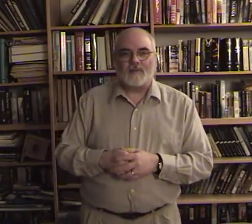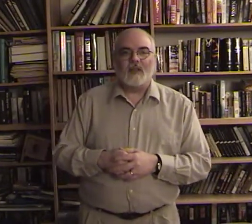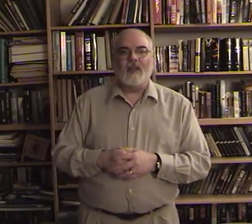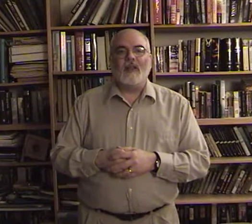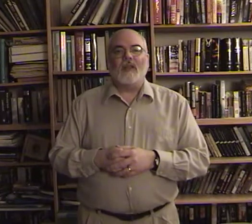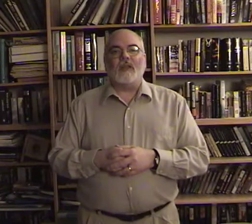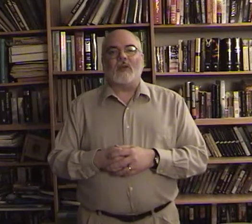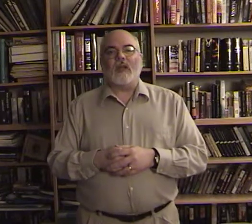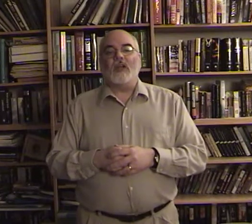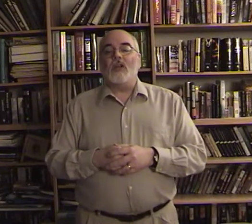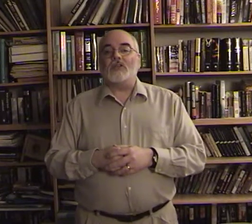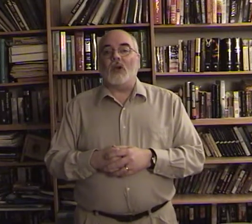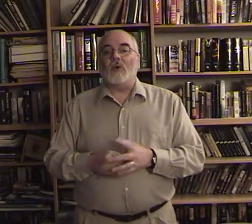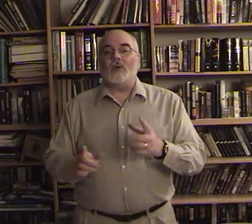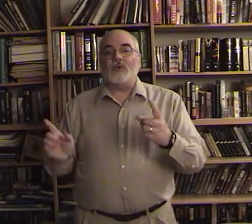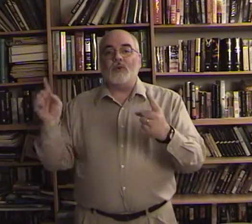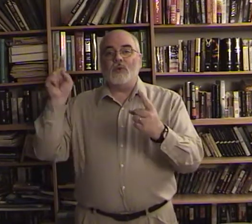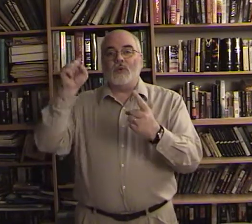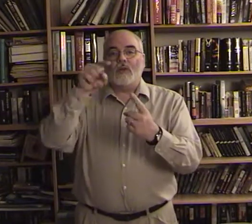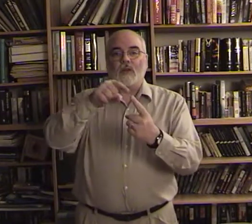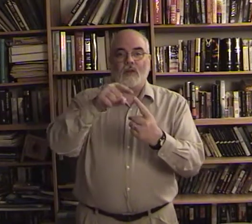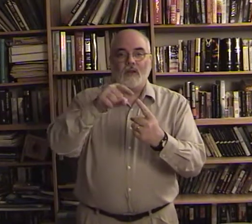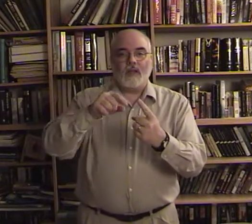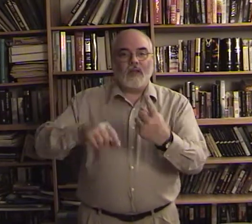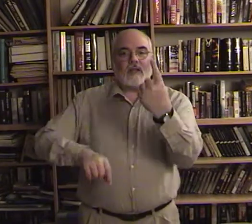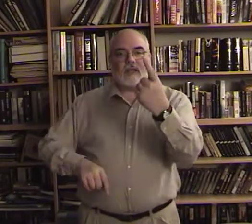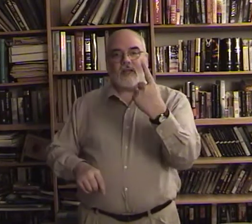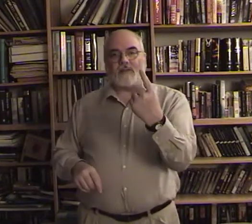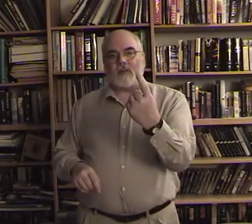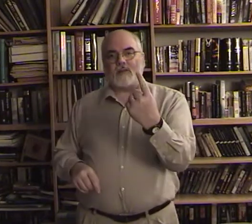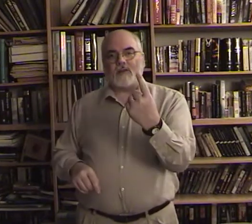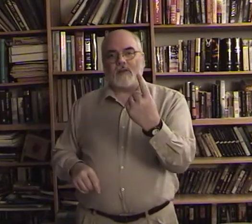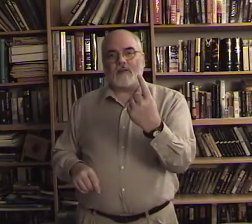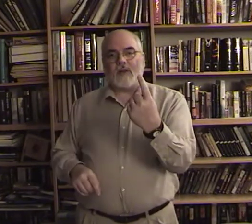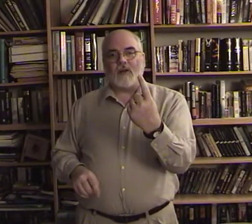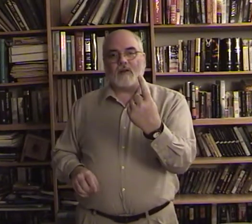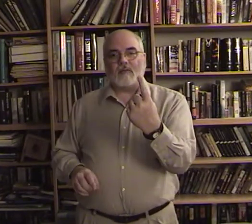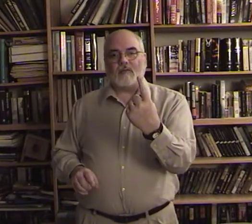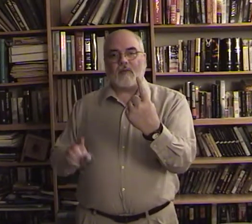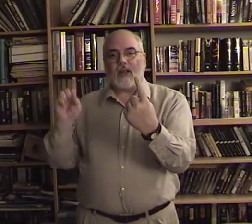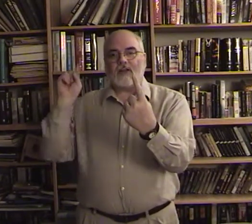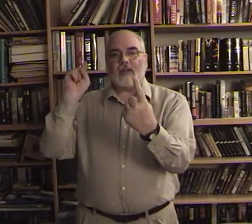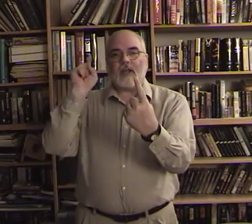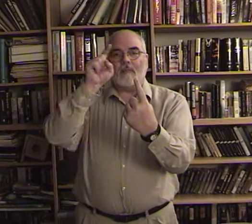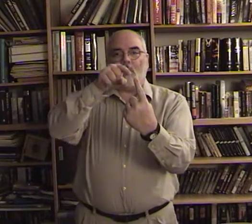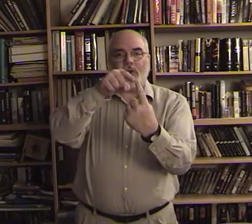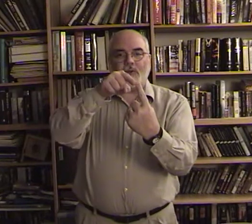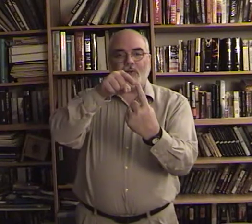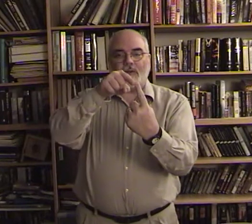okay so to take your first the finger and just kind of point to it